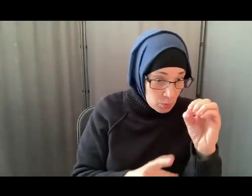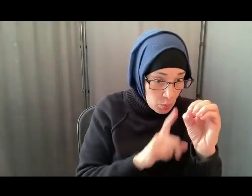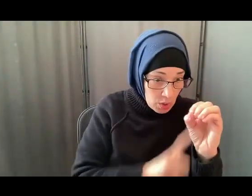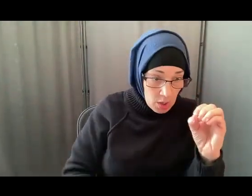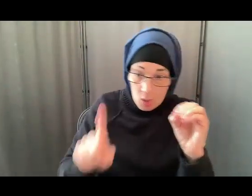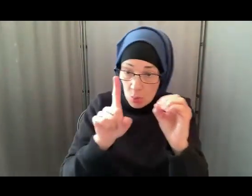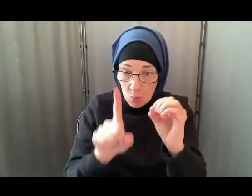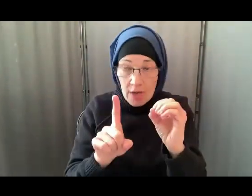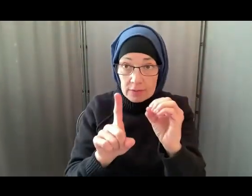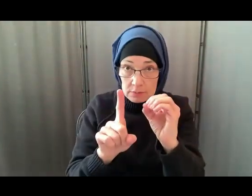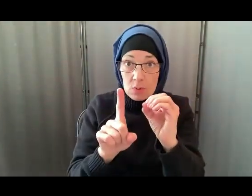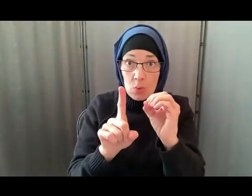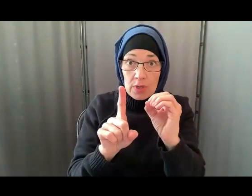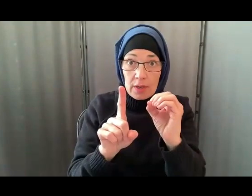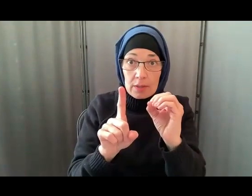10.